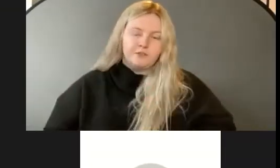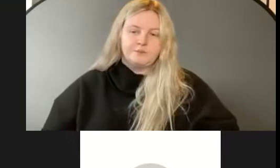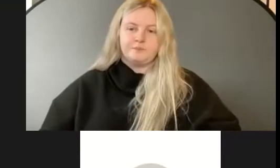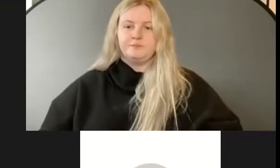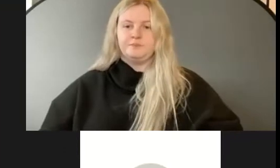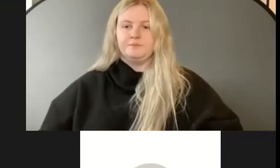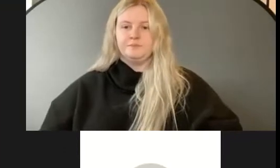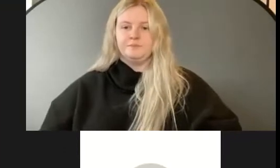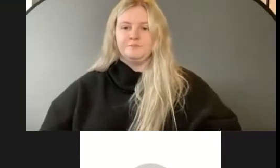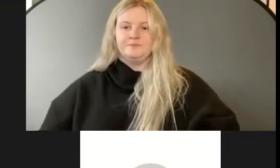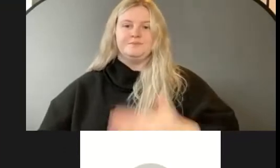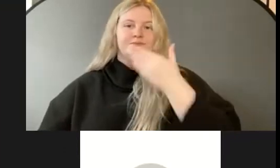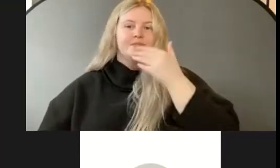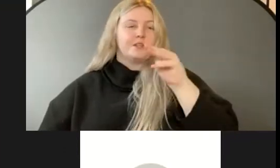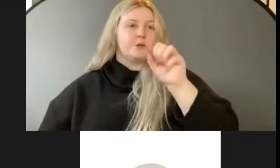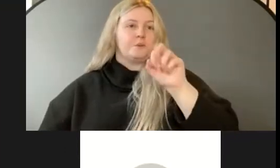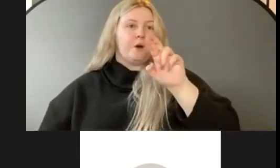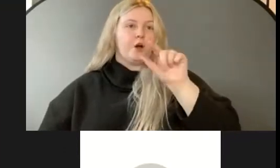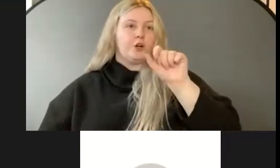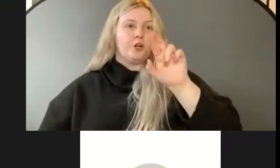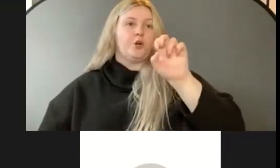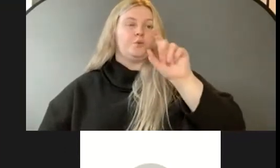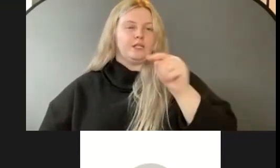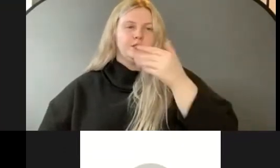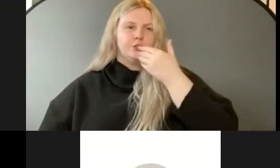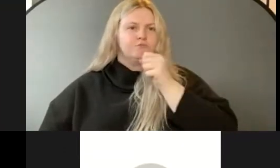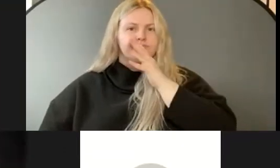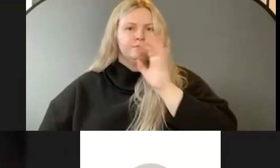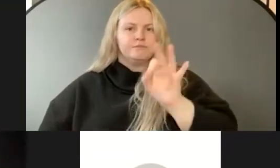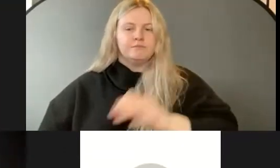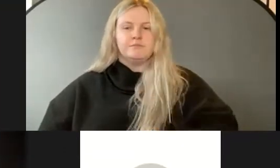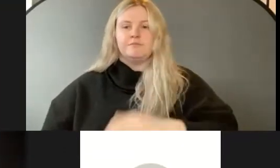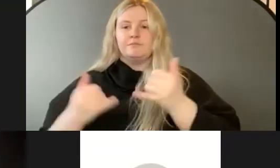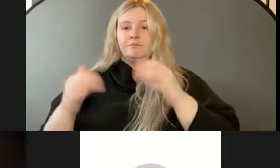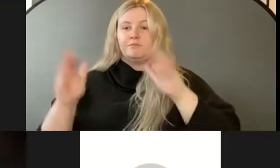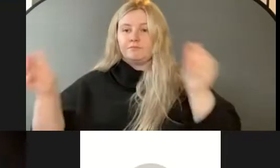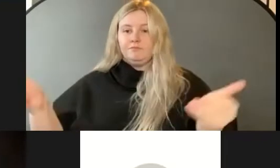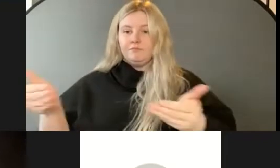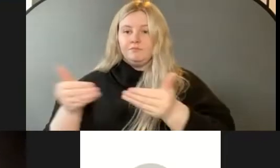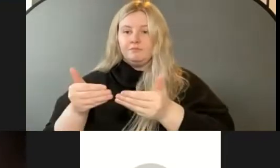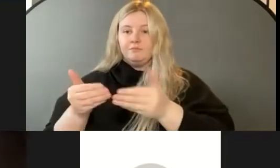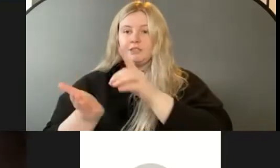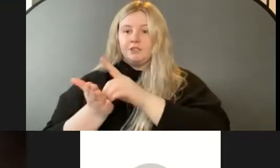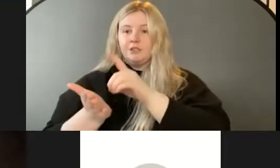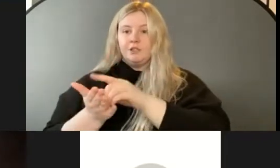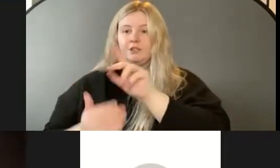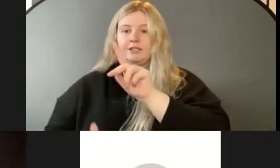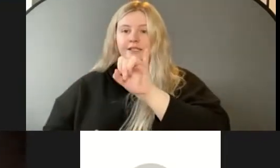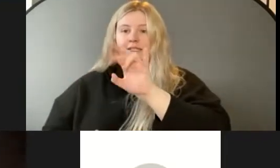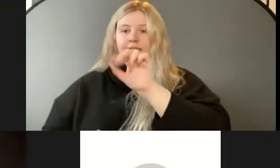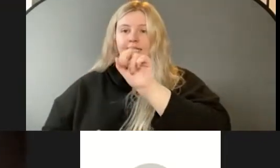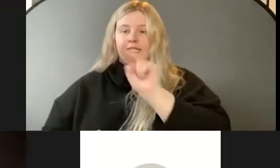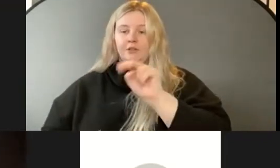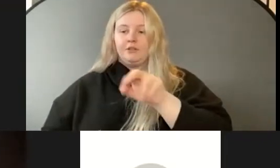Thank you so much, Margaret. Very well said. It is my pleasure right now to introduce Dr. Kieran